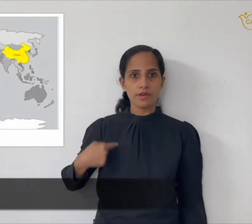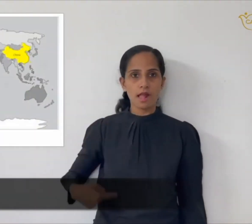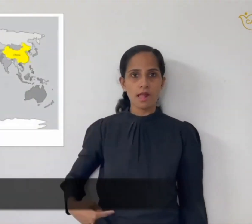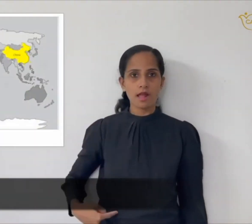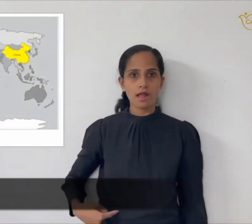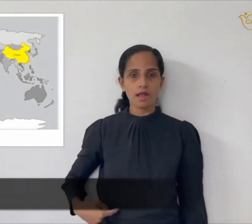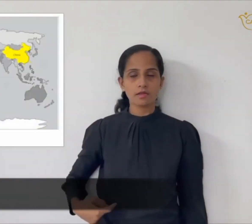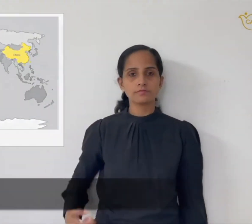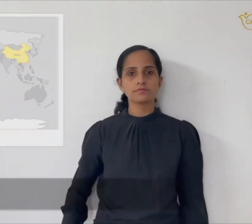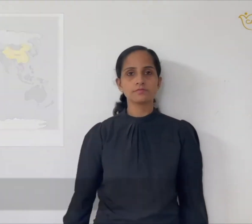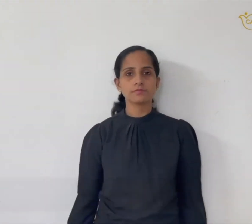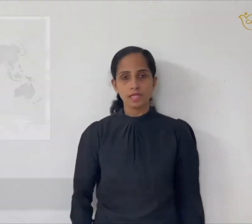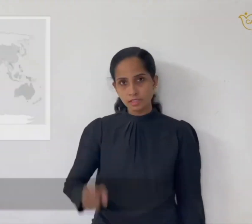China.